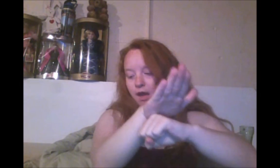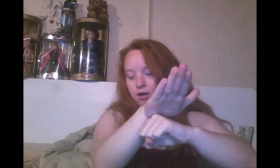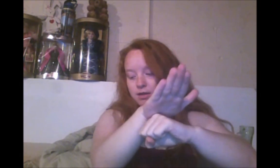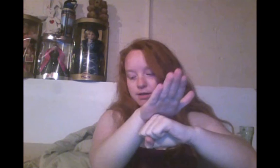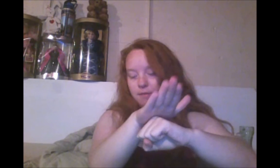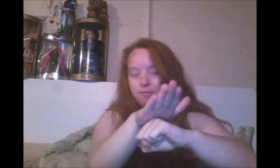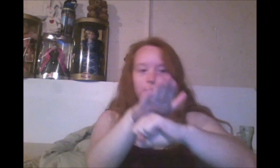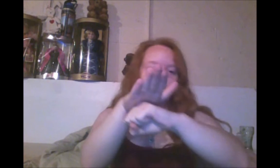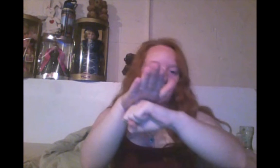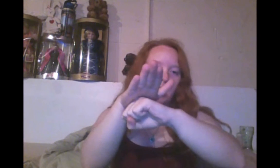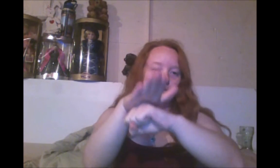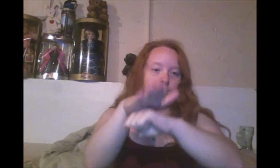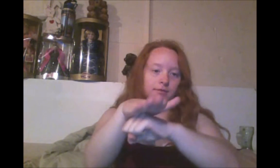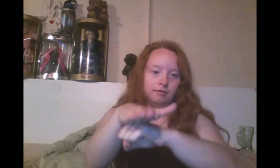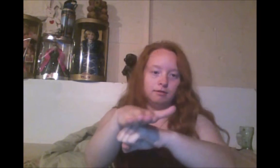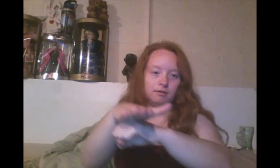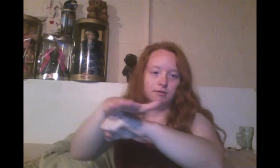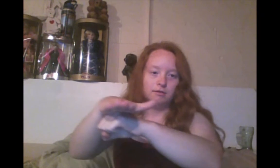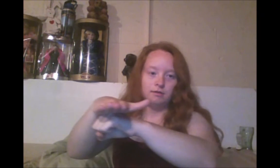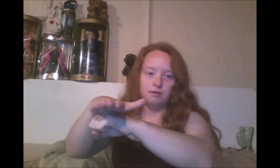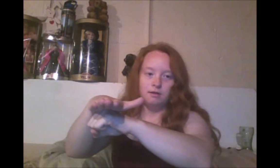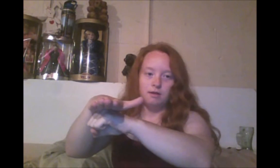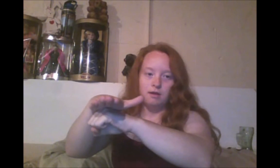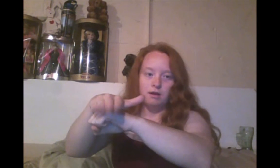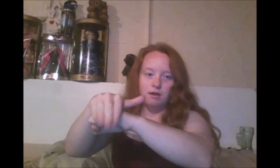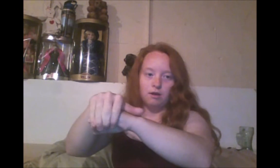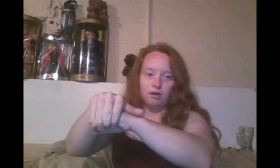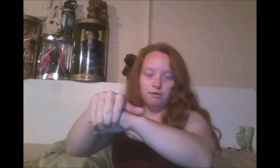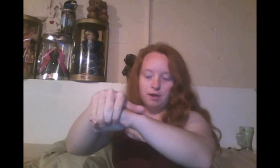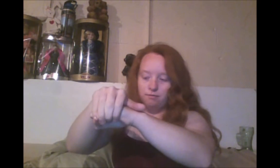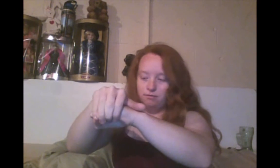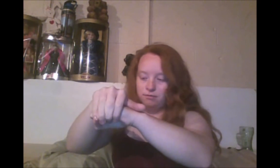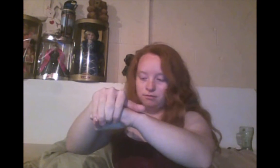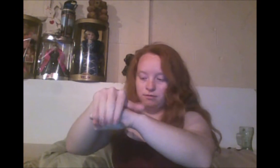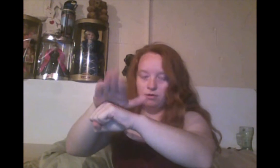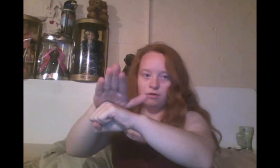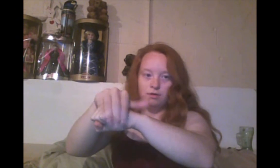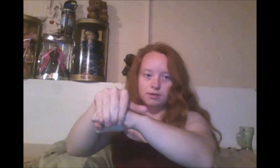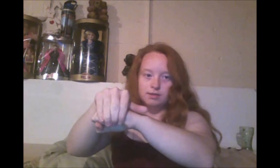on top of the S. And you're gonna go down. Seal.